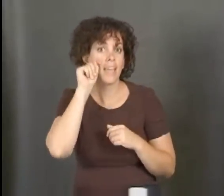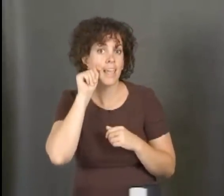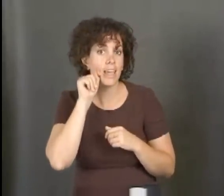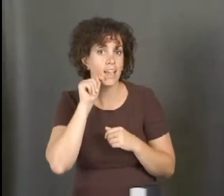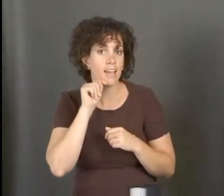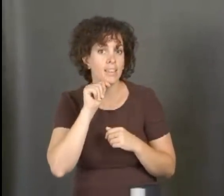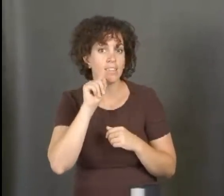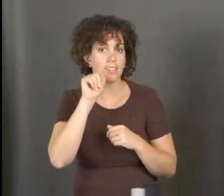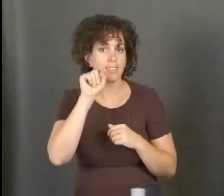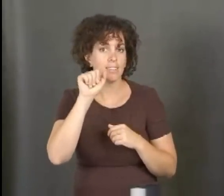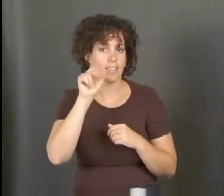tan,